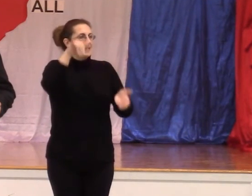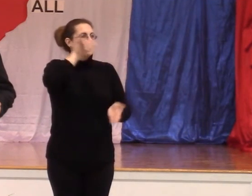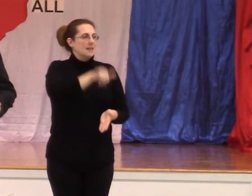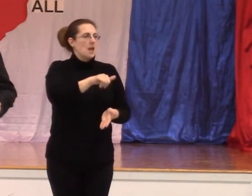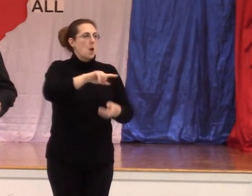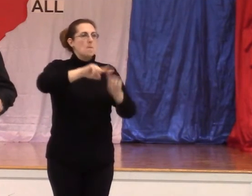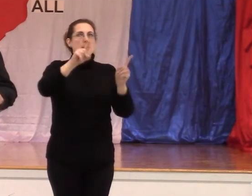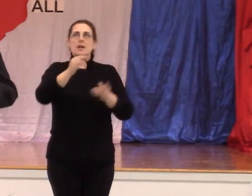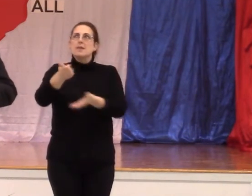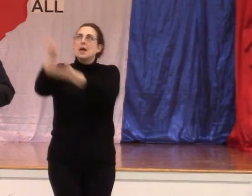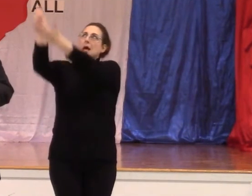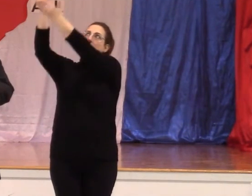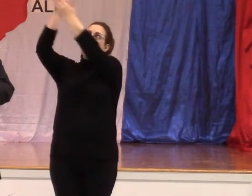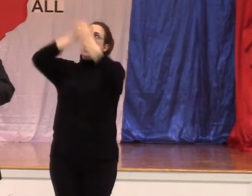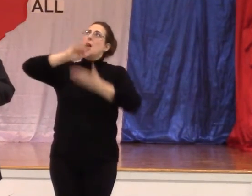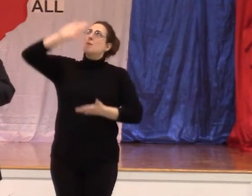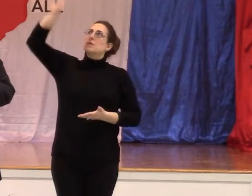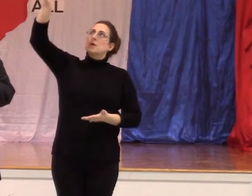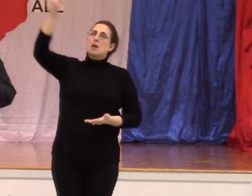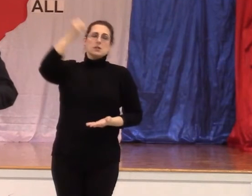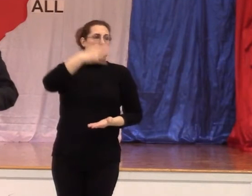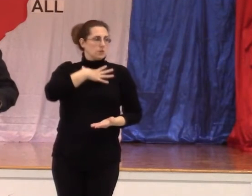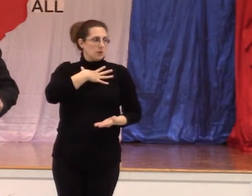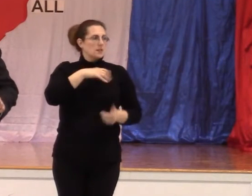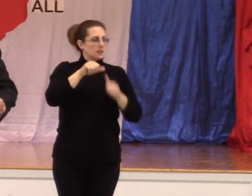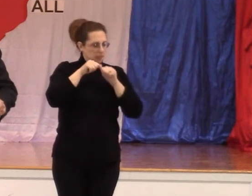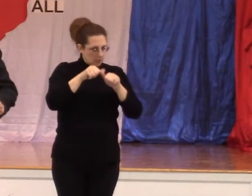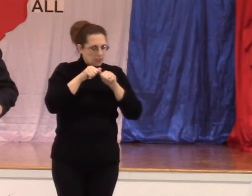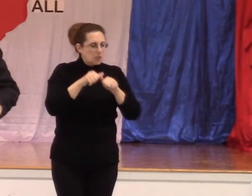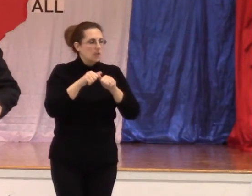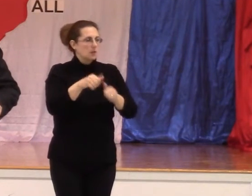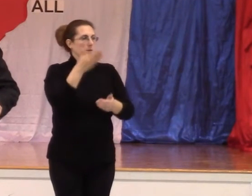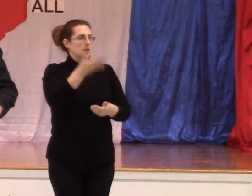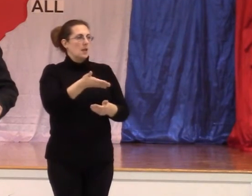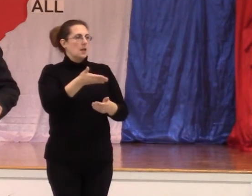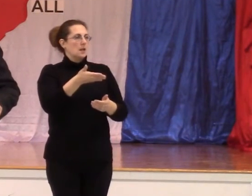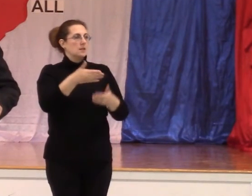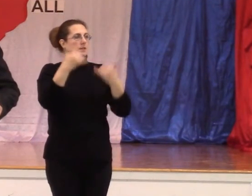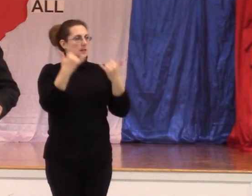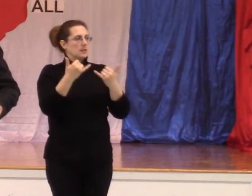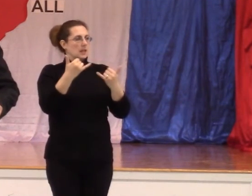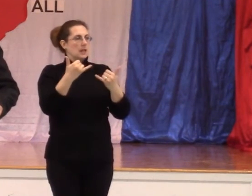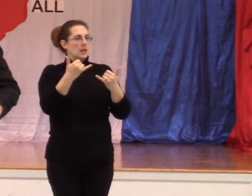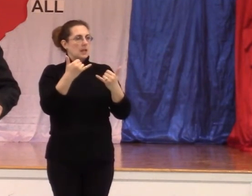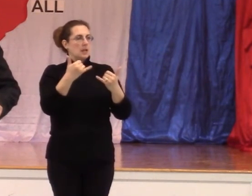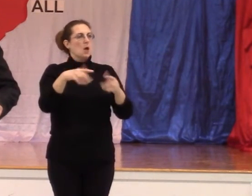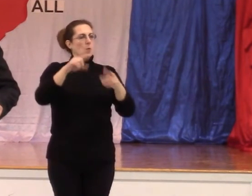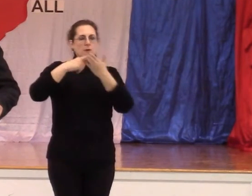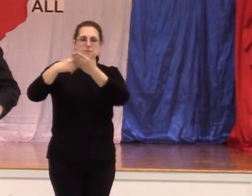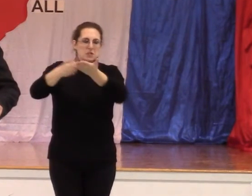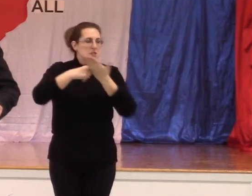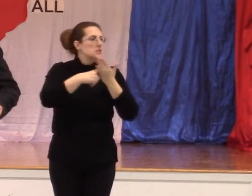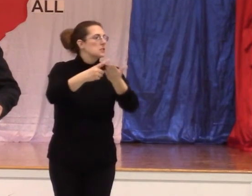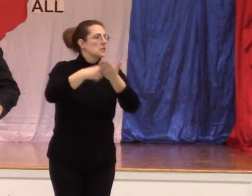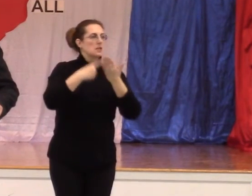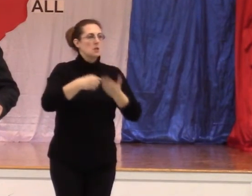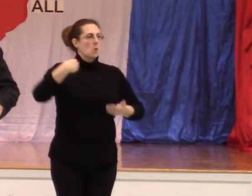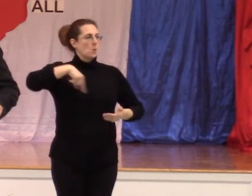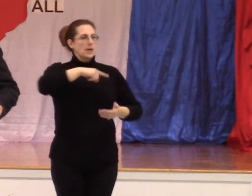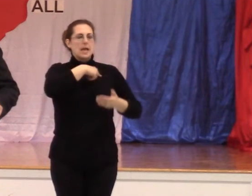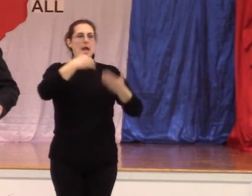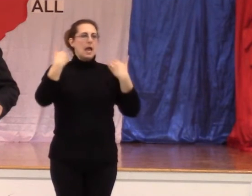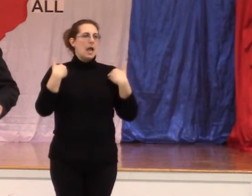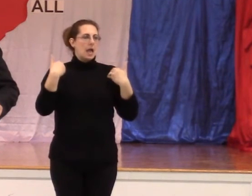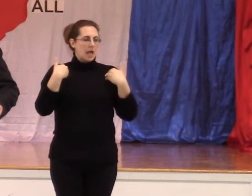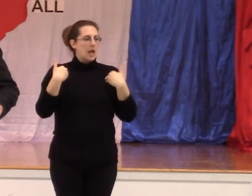by the help of God's grace intend to abide thereby. Therefore, after mature deliberation, we have, in God's fear